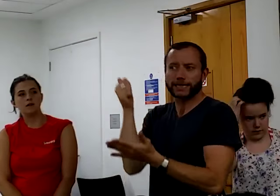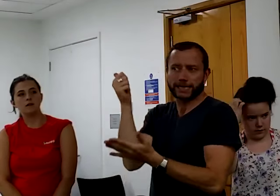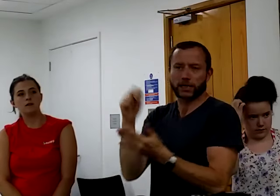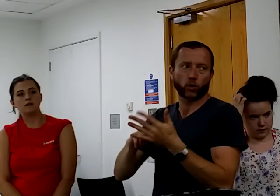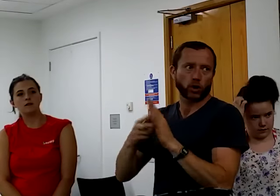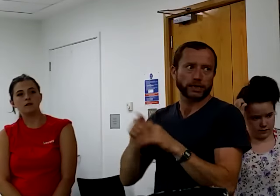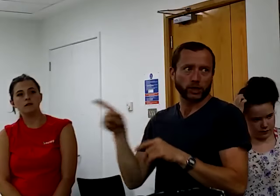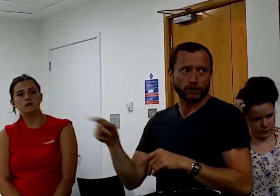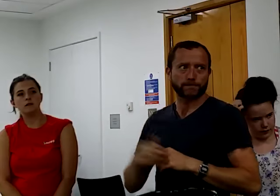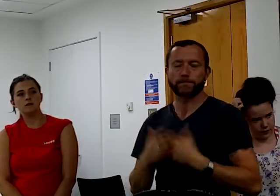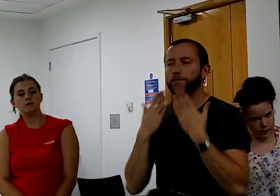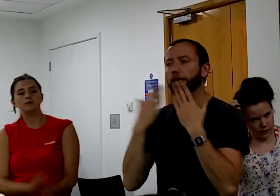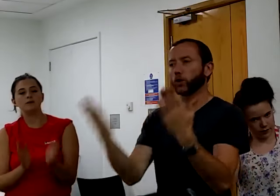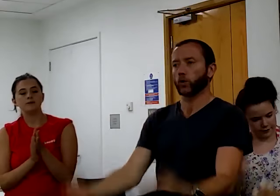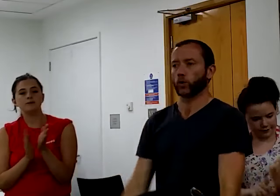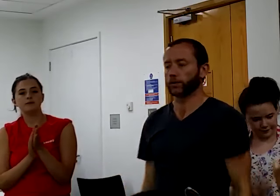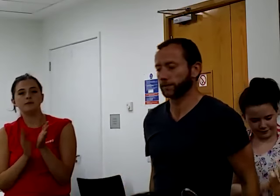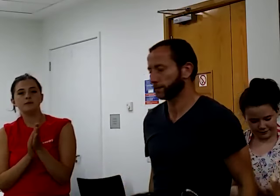way.